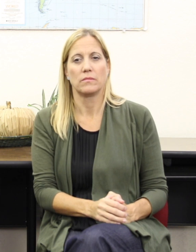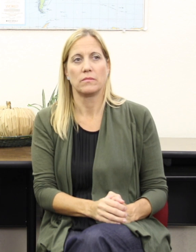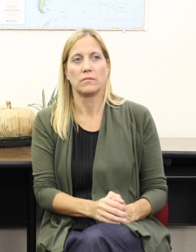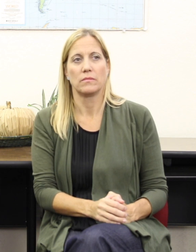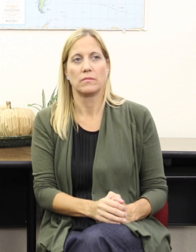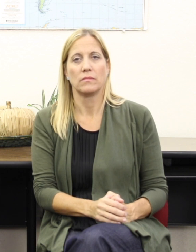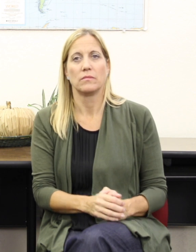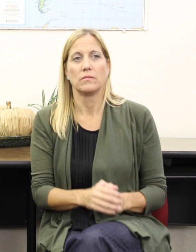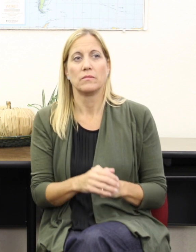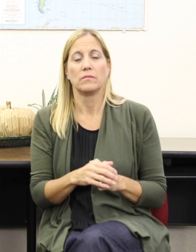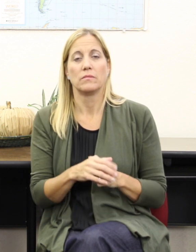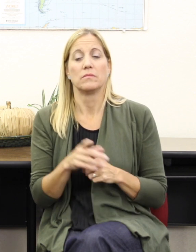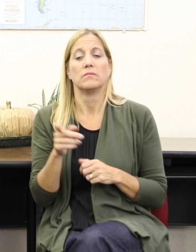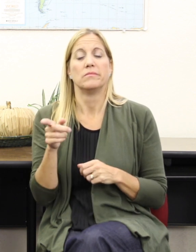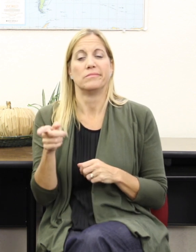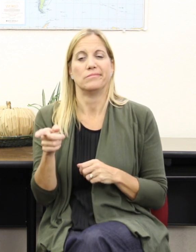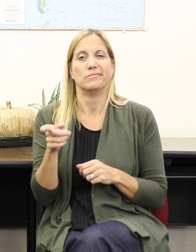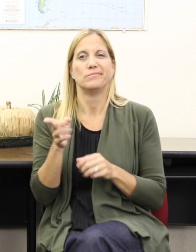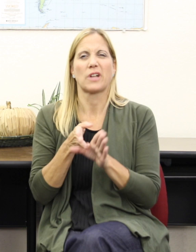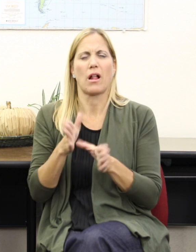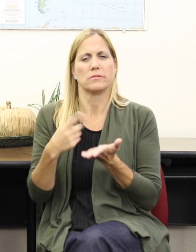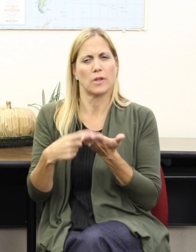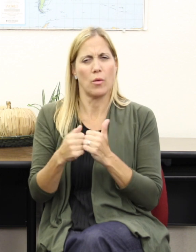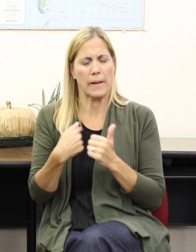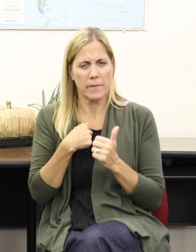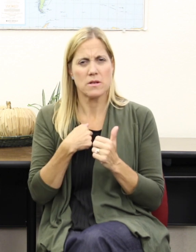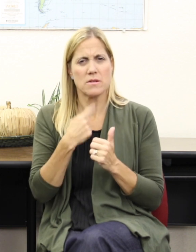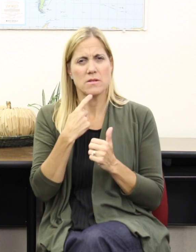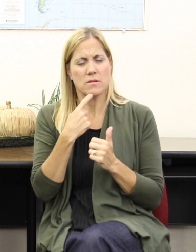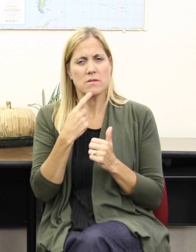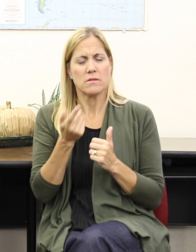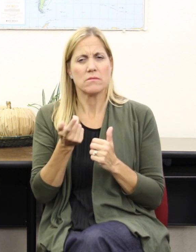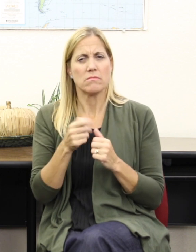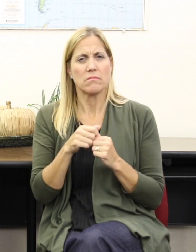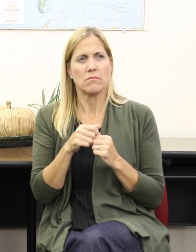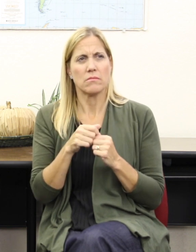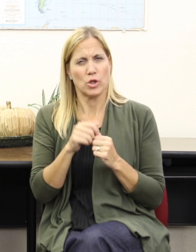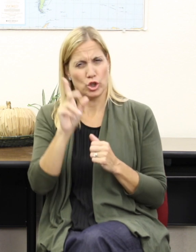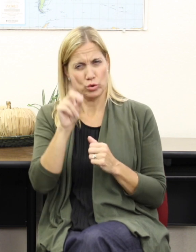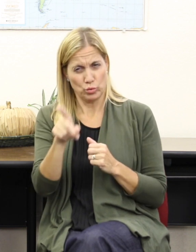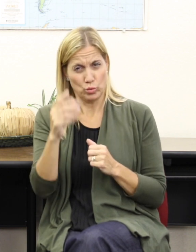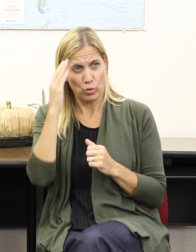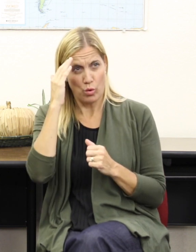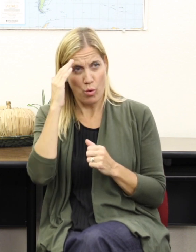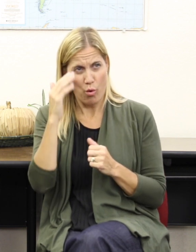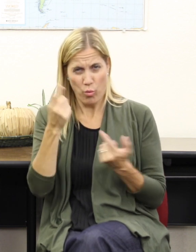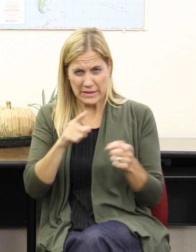And she talks to me and she asks me, Oh, ma'am, do you know what is going on with Michael?